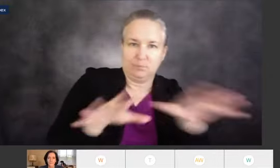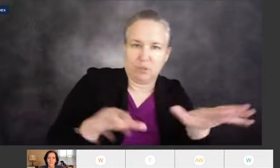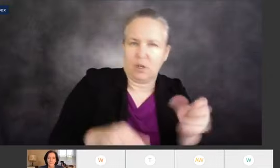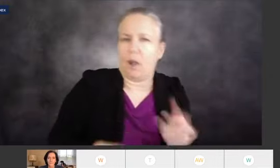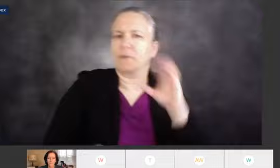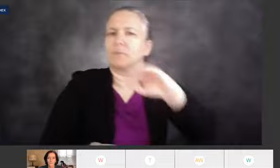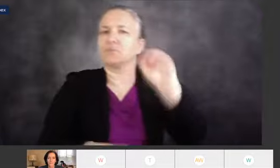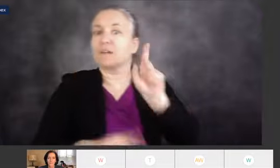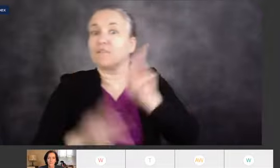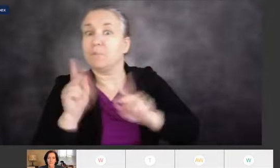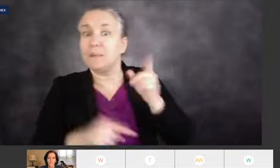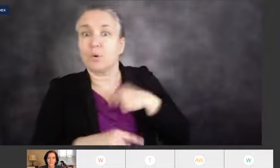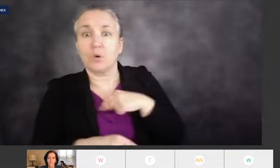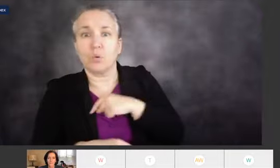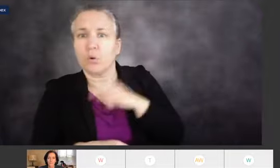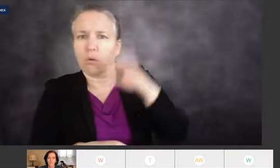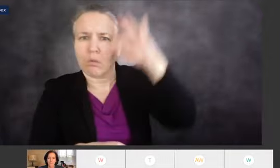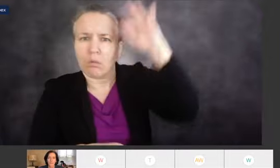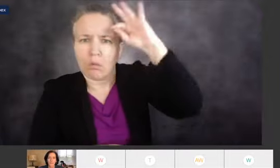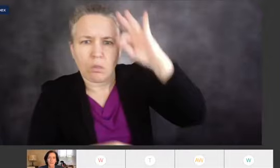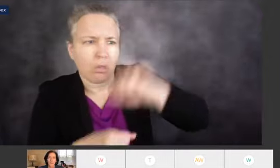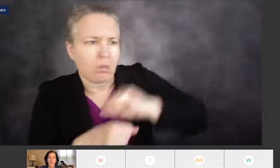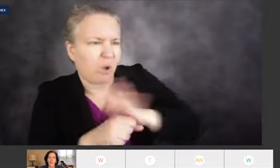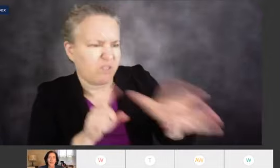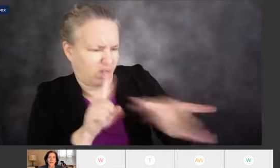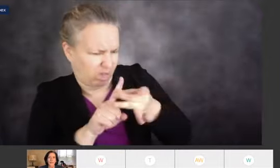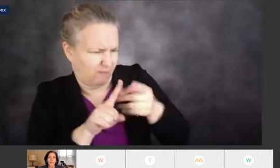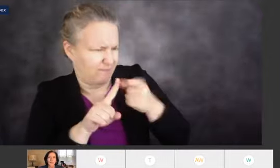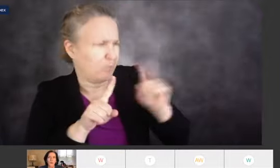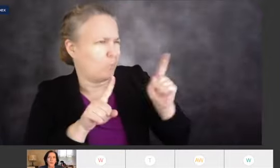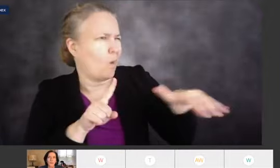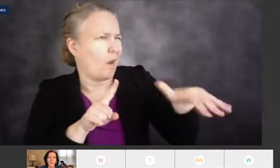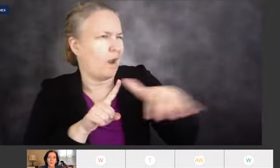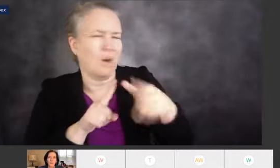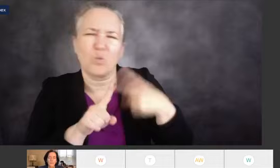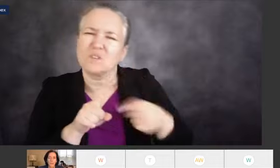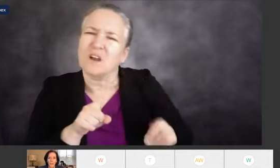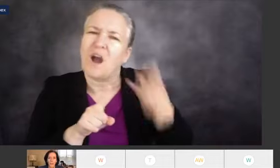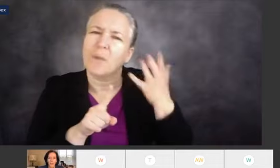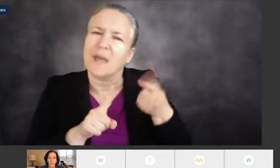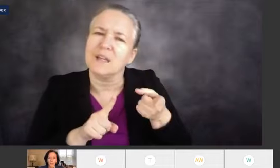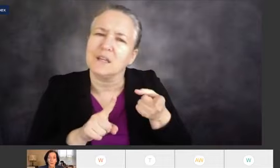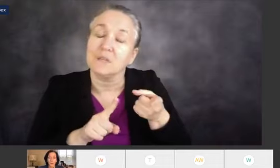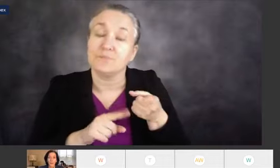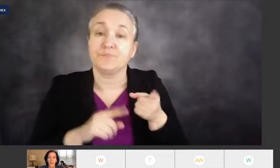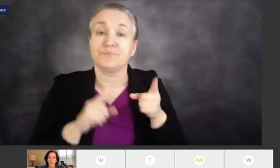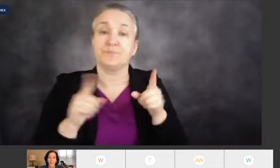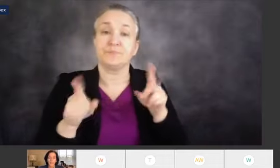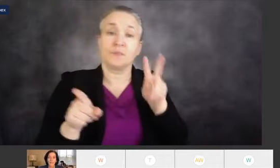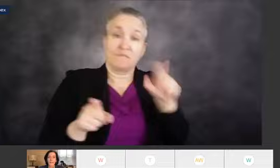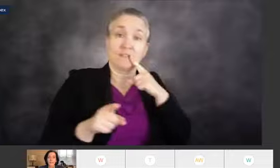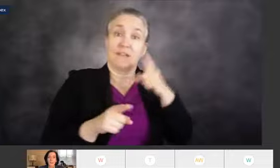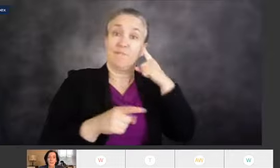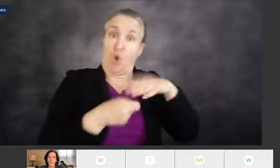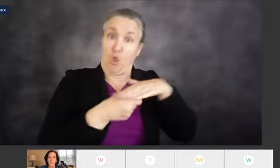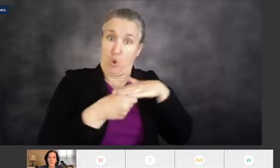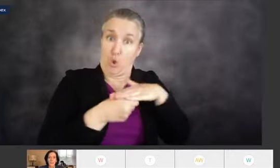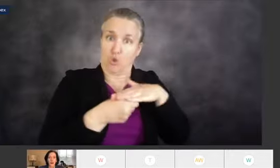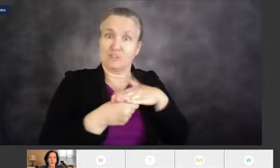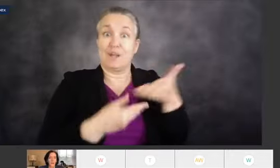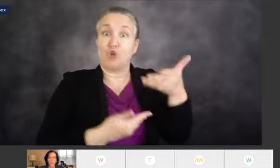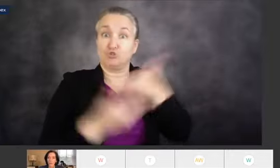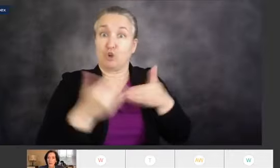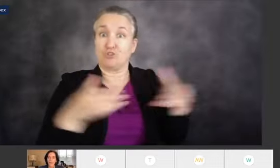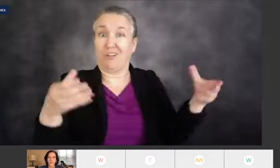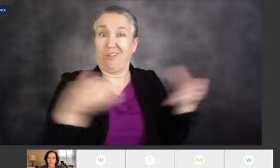people that we have no idea where they've gotten it? So in terms of location, social gatherings continues to